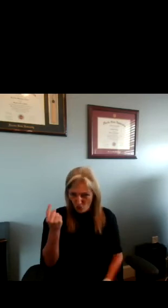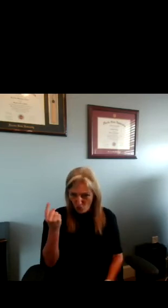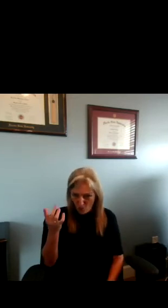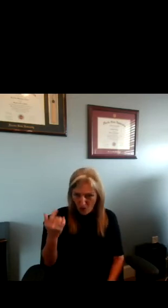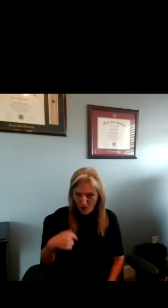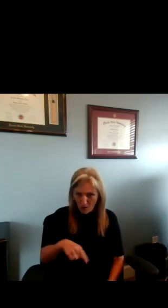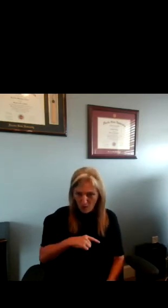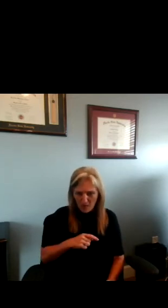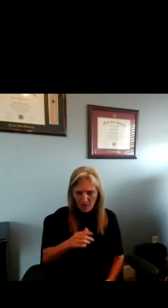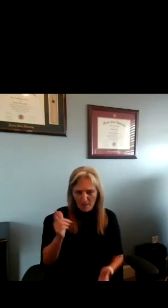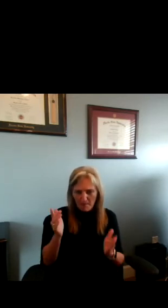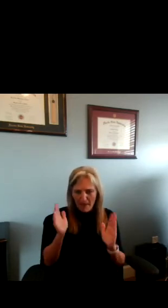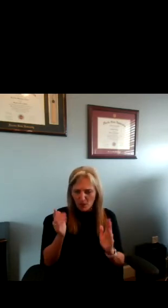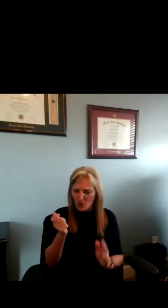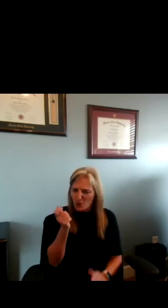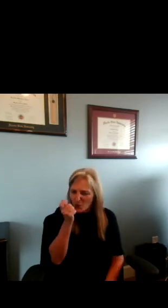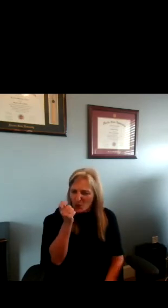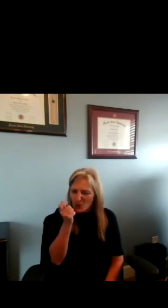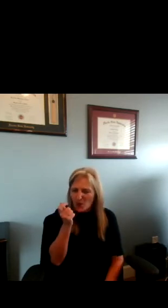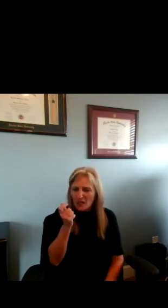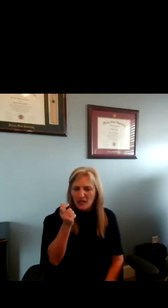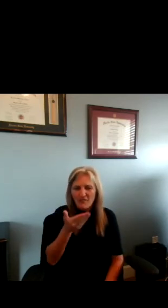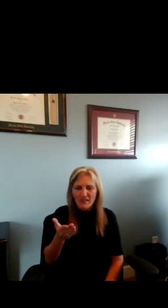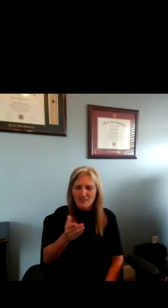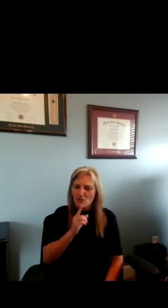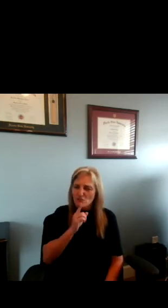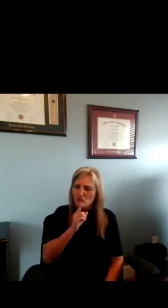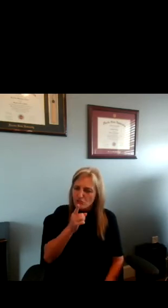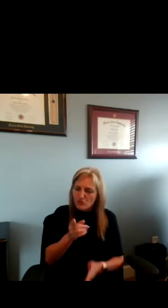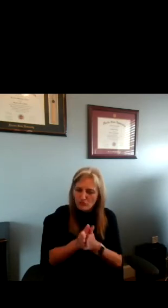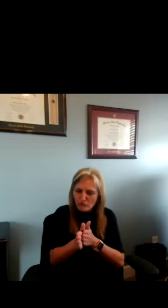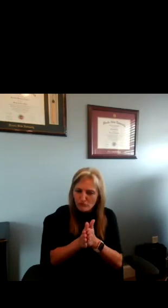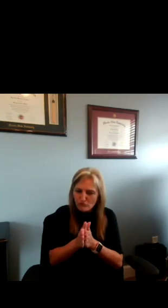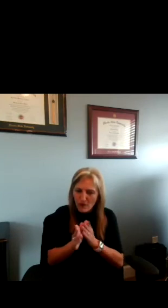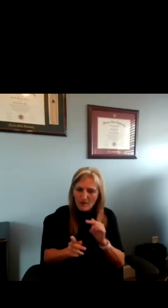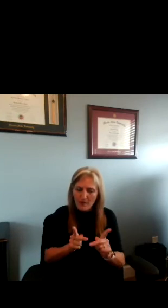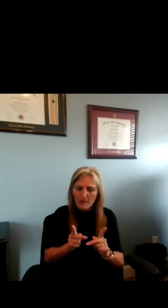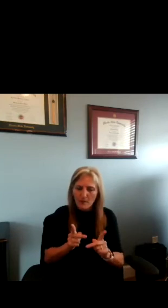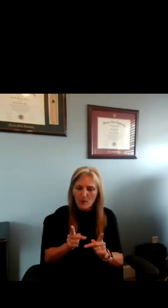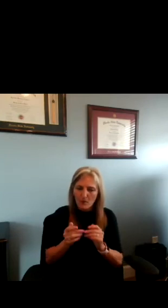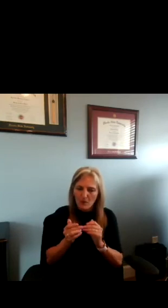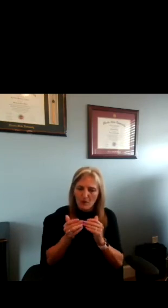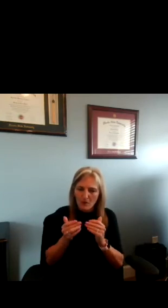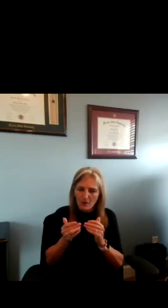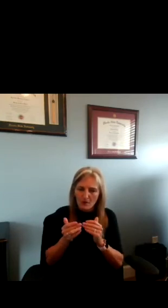attention to the things that truly drive people toward their aspirations?